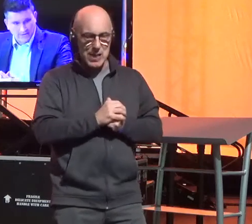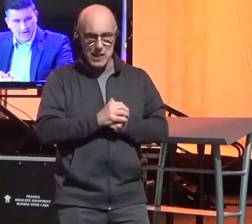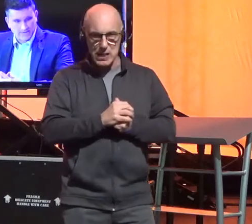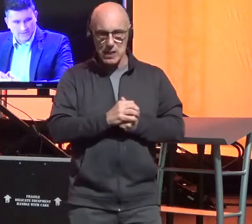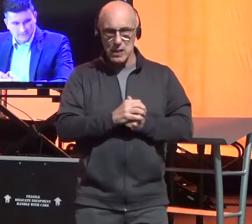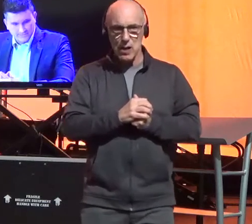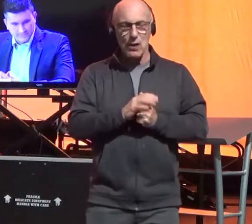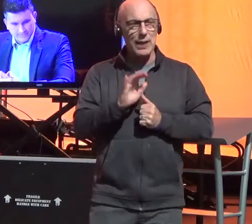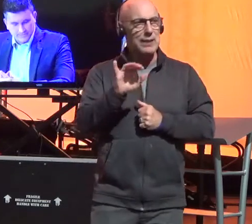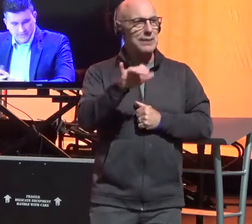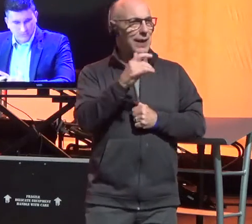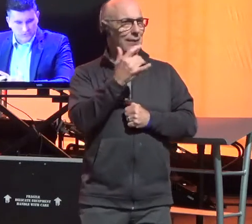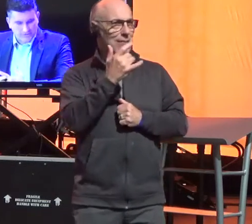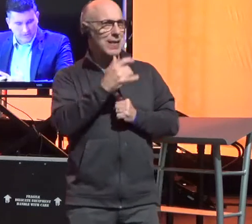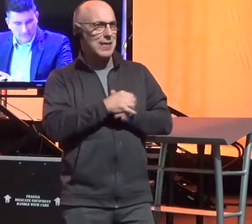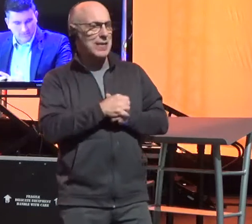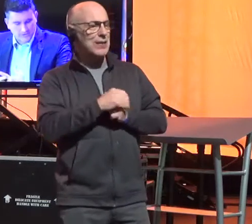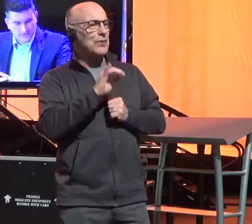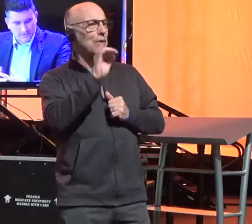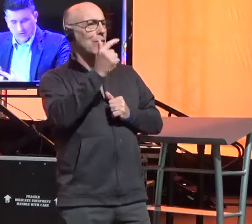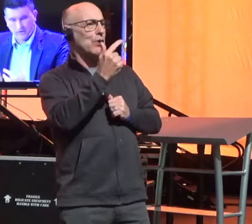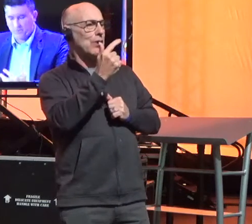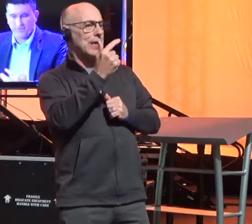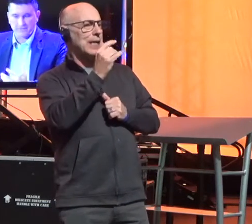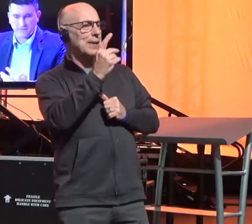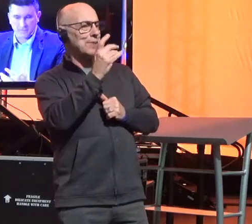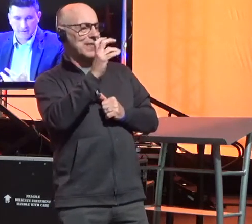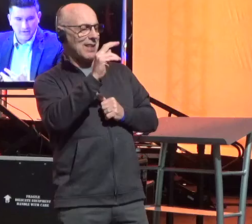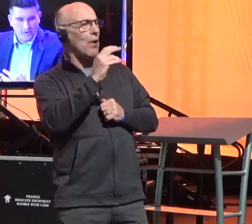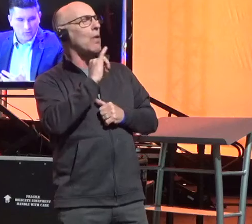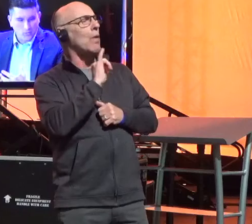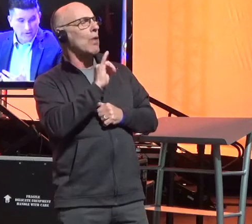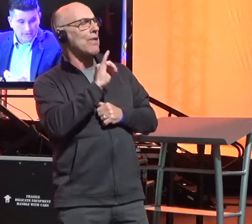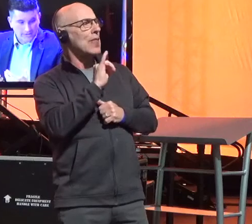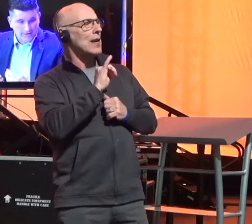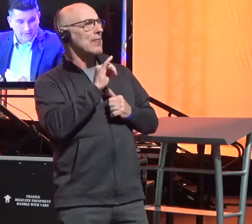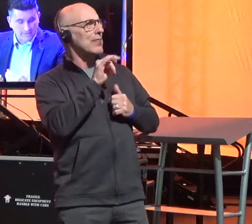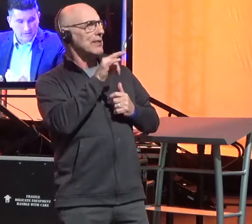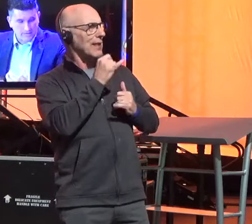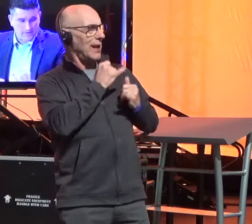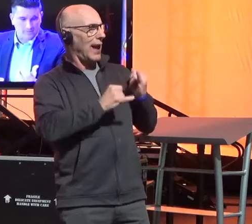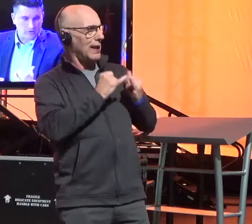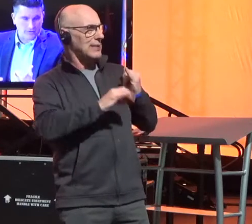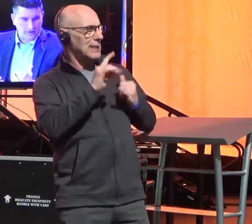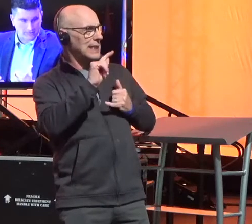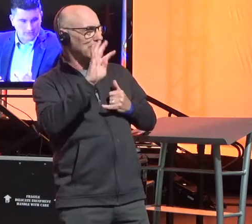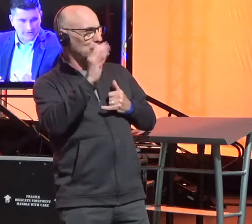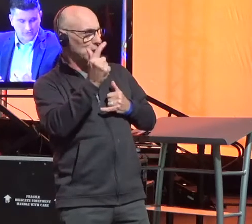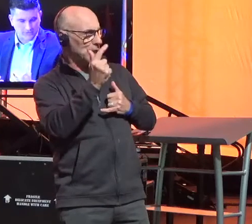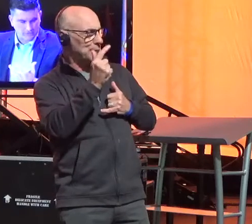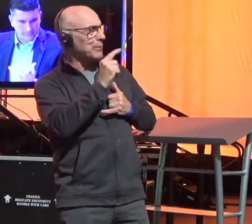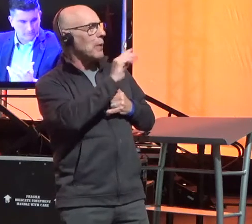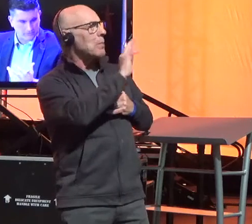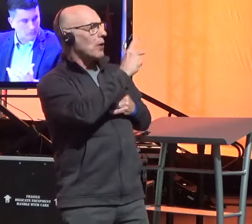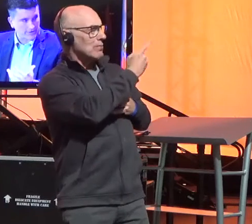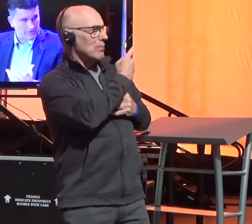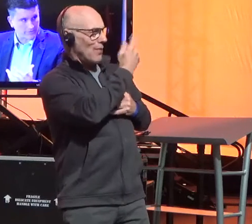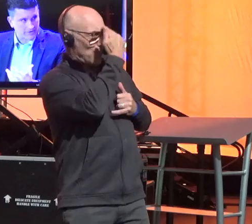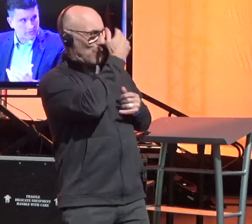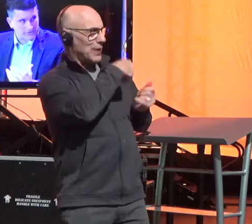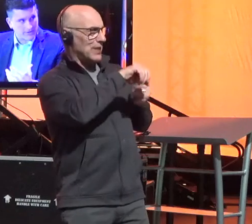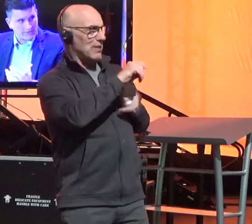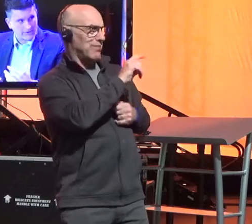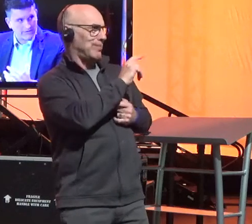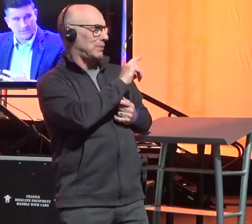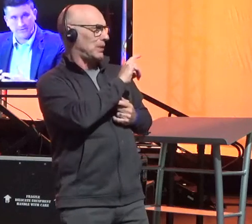being the last T4G conference, a couple of things come to mind. One is that, Mark, you and I have known each other for 20 something